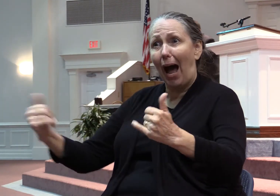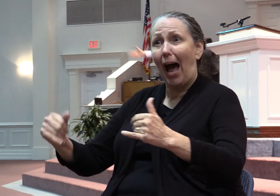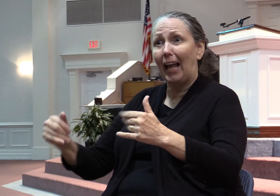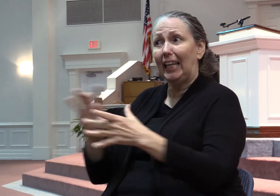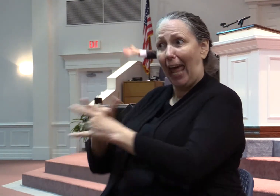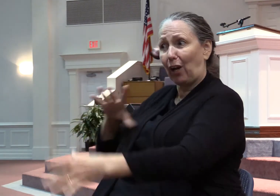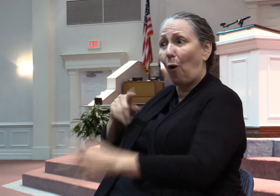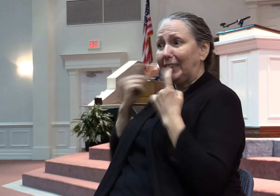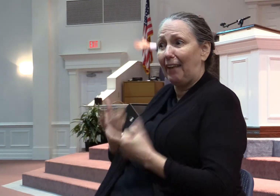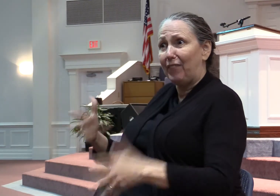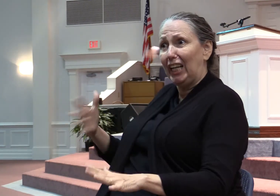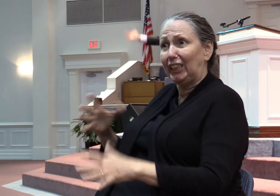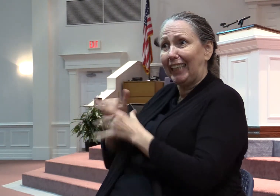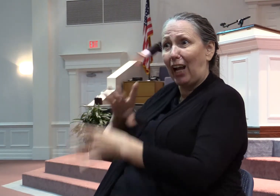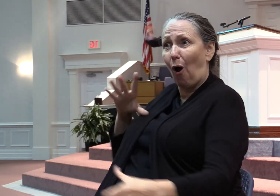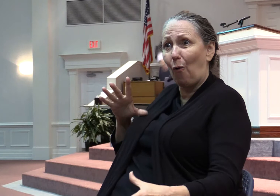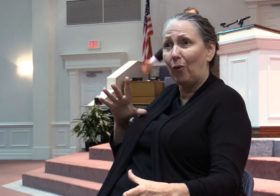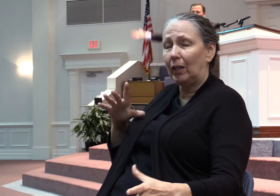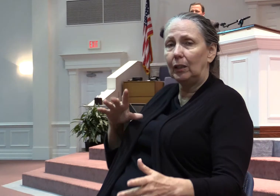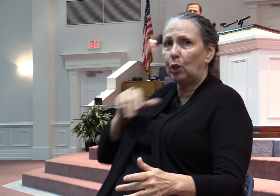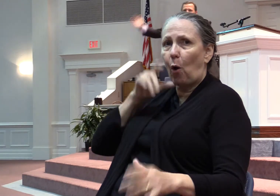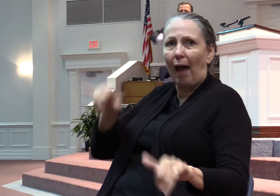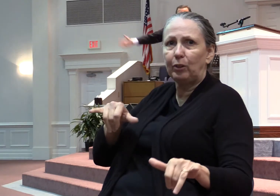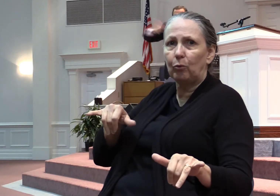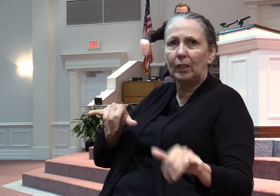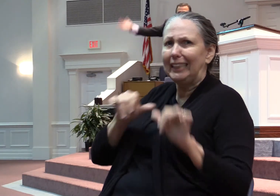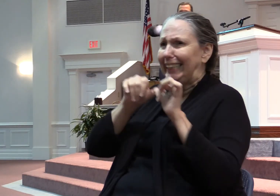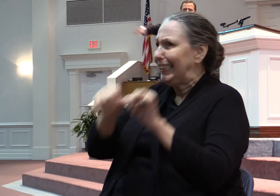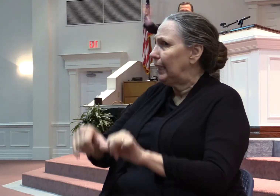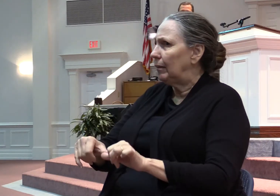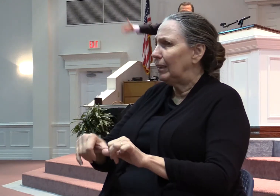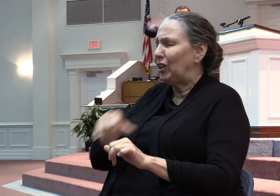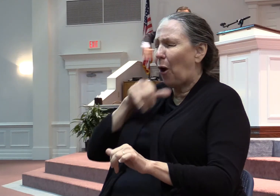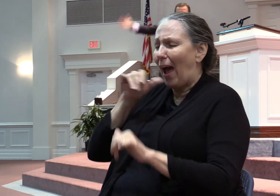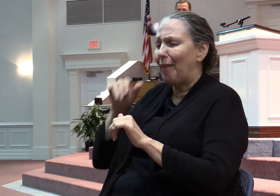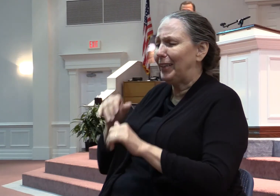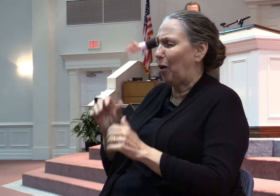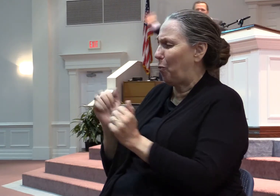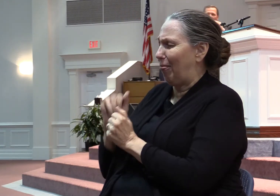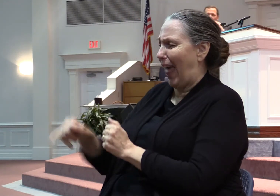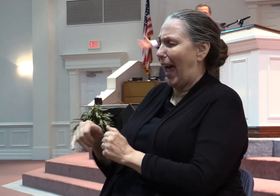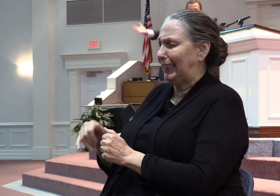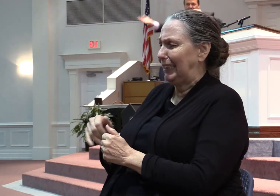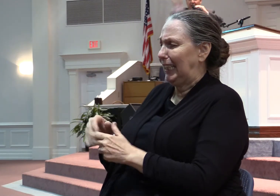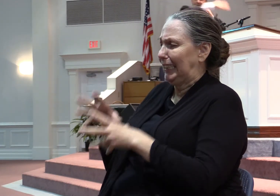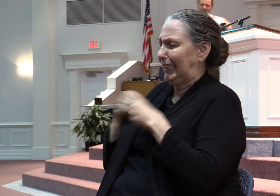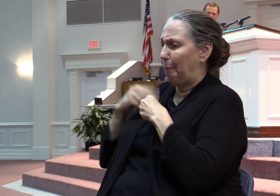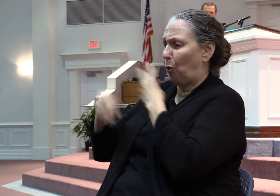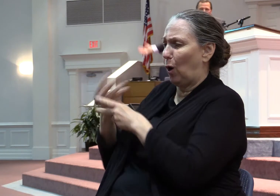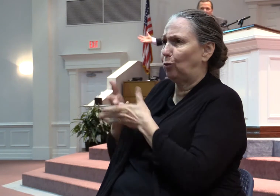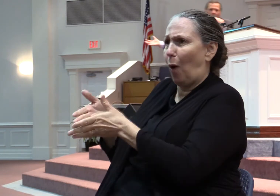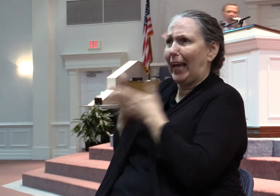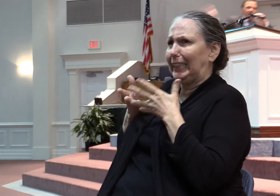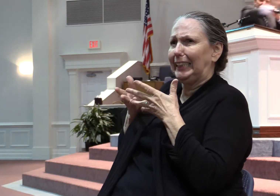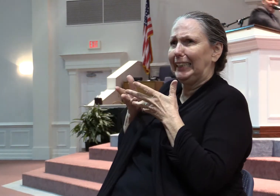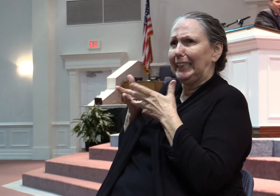Come on. You don't have to stay. You don't have to dwell there. You don't have to live in that side of town anymore. God wants to deliver you.